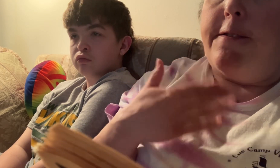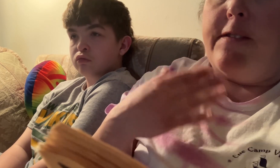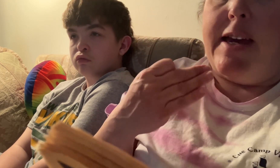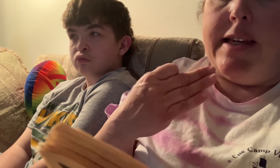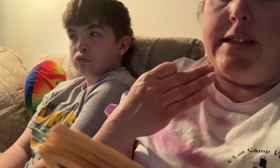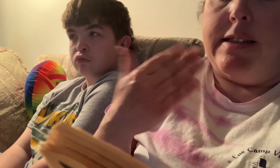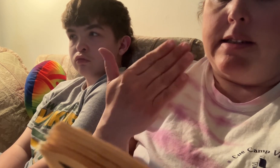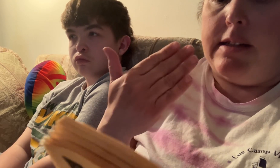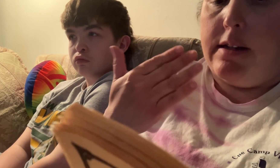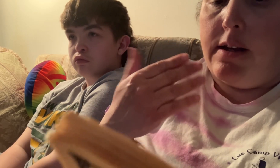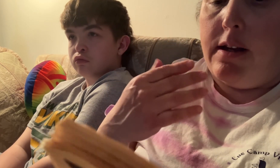yellow-faced,